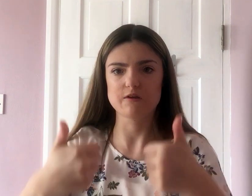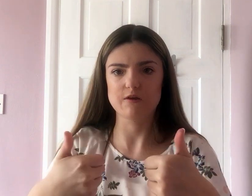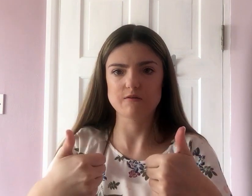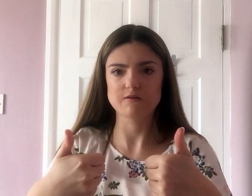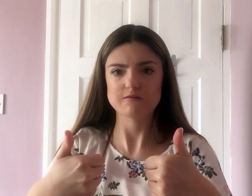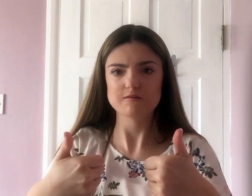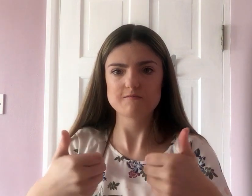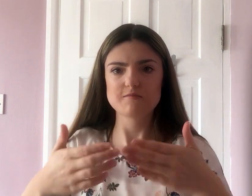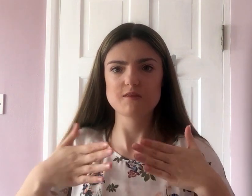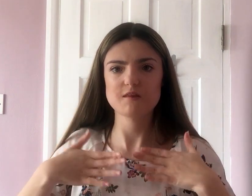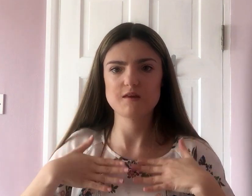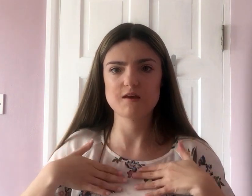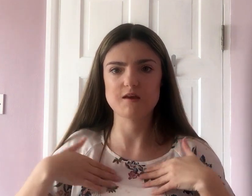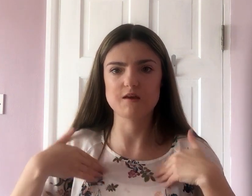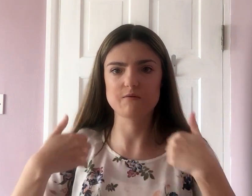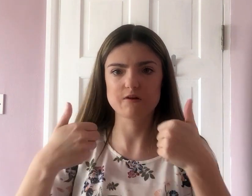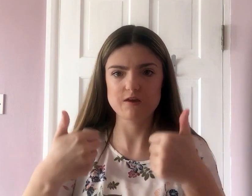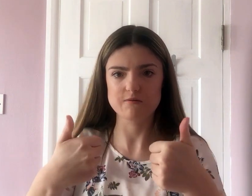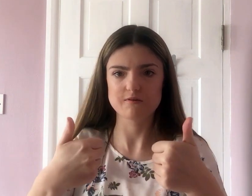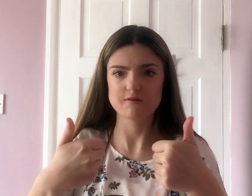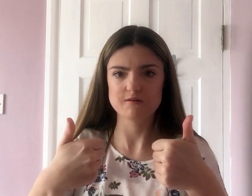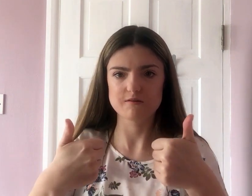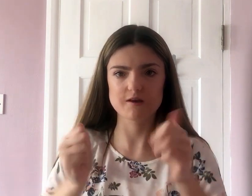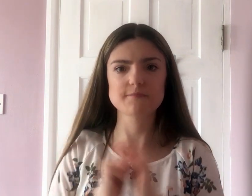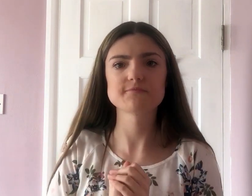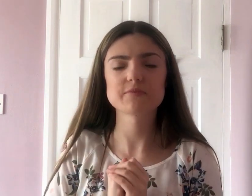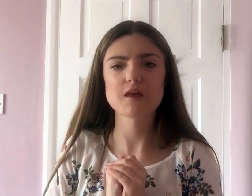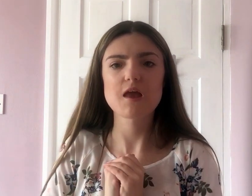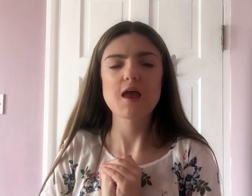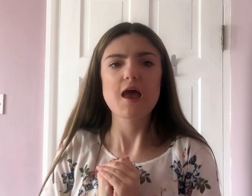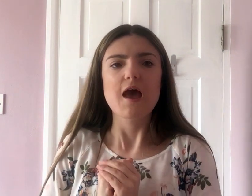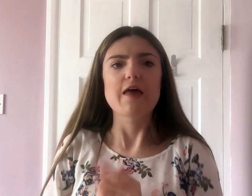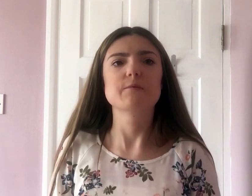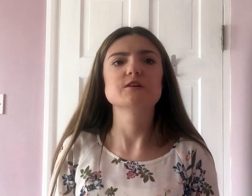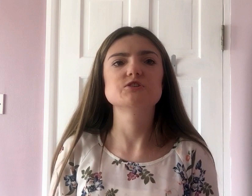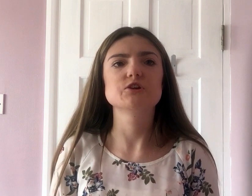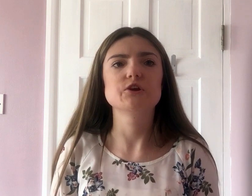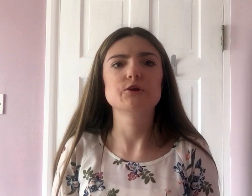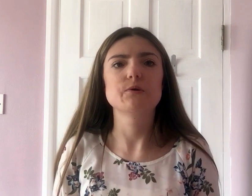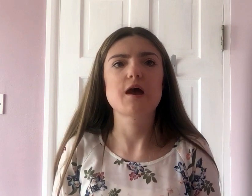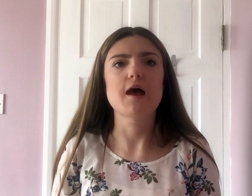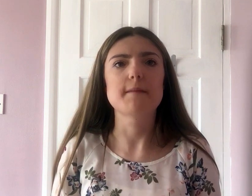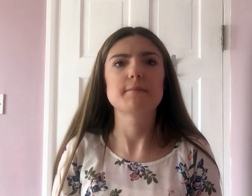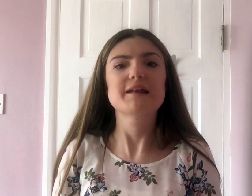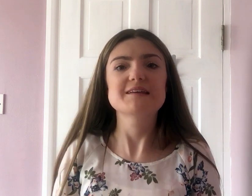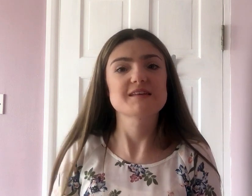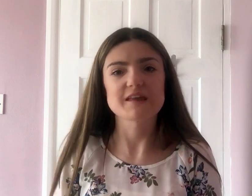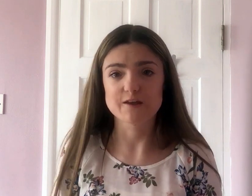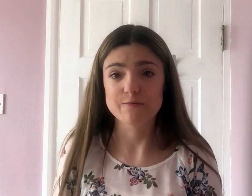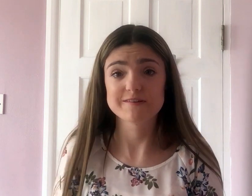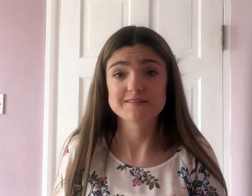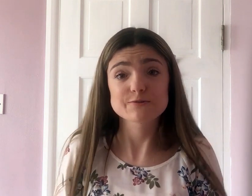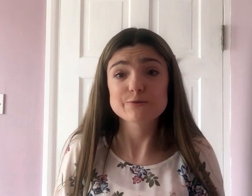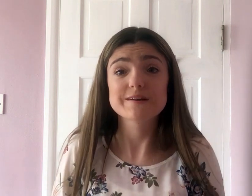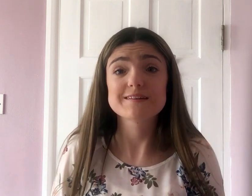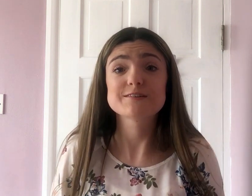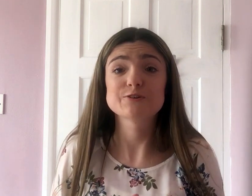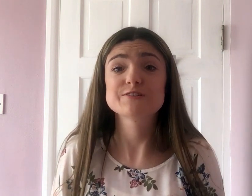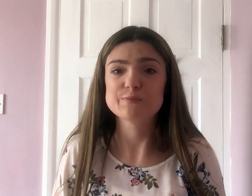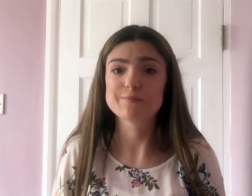you? How are you? Okay? And then we're going to do please and thank you because it's always good to be